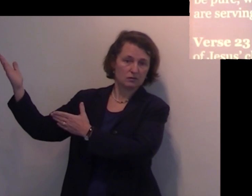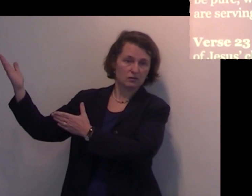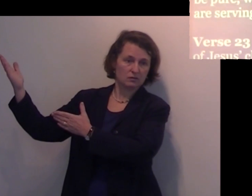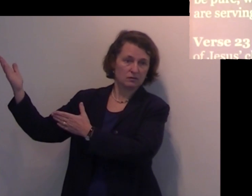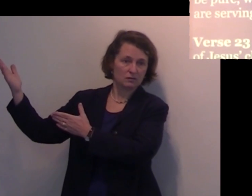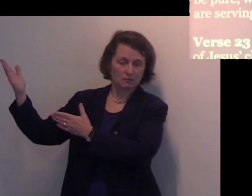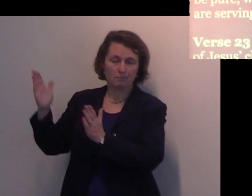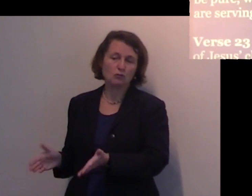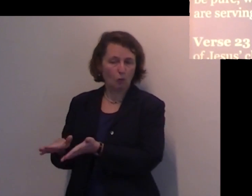Verse 23.